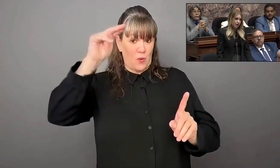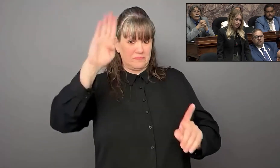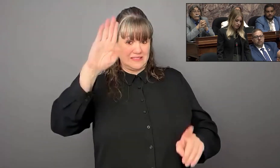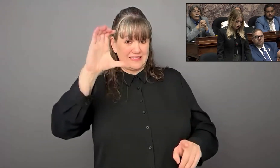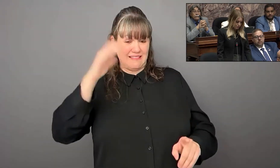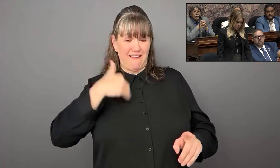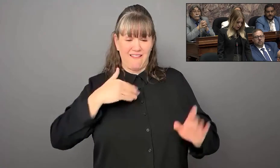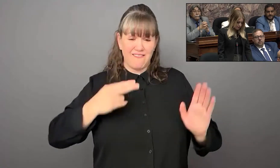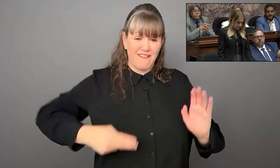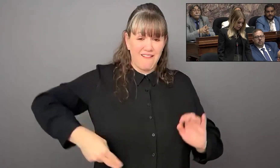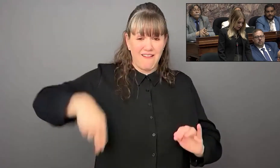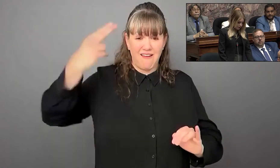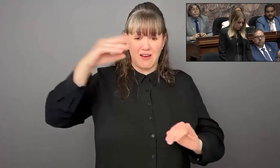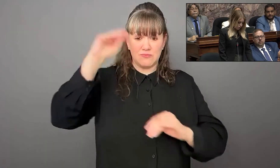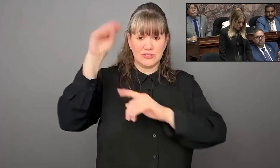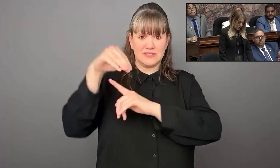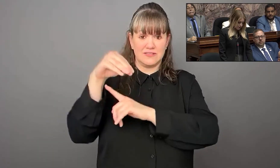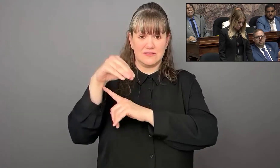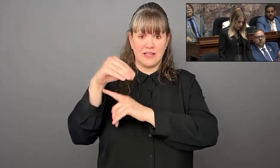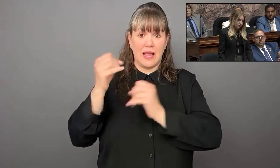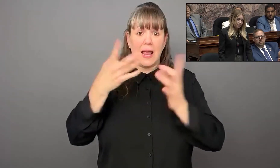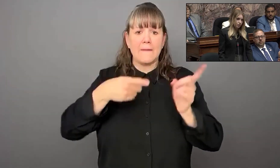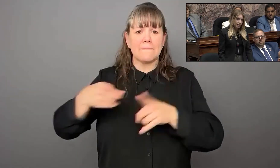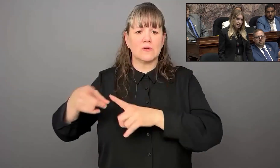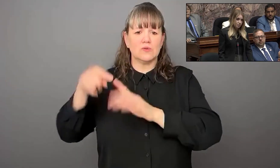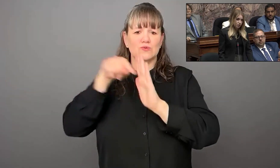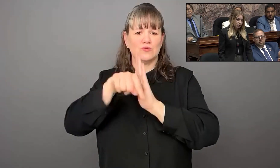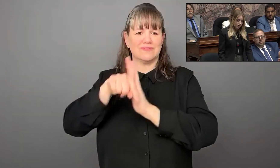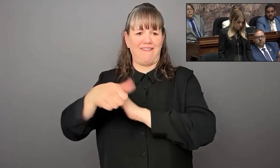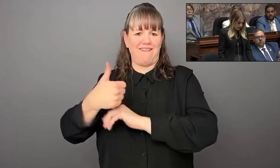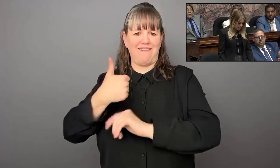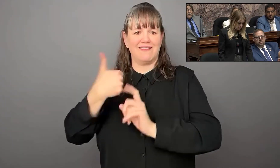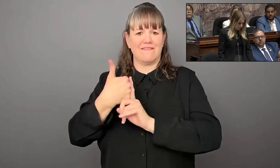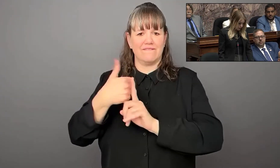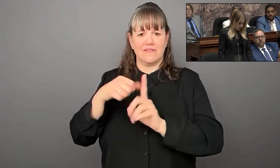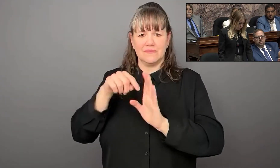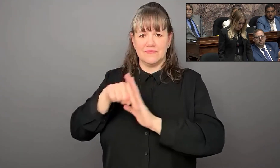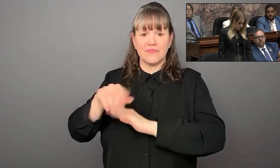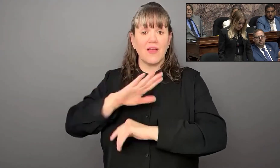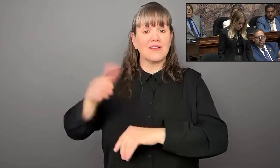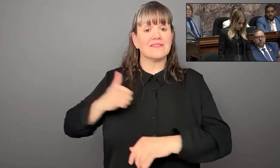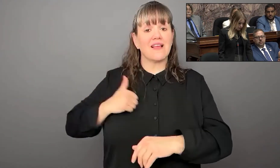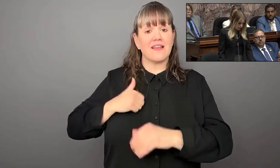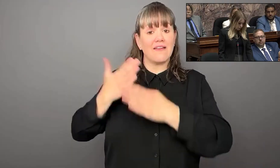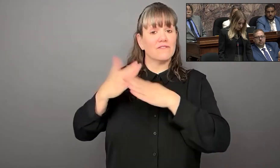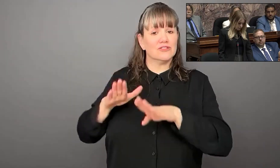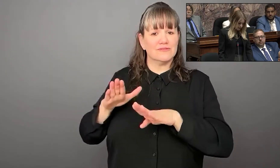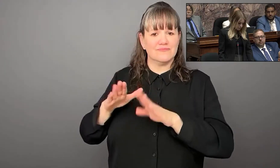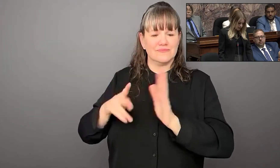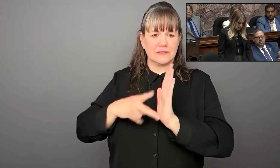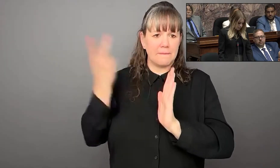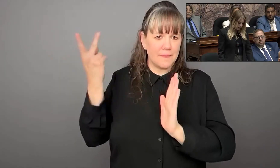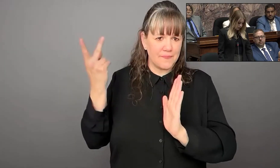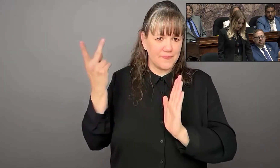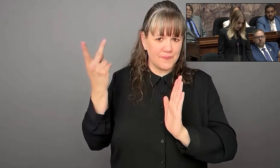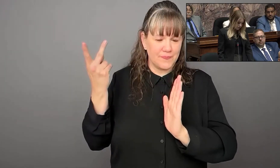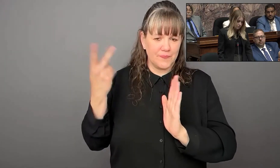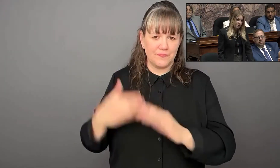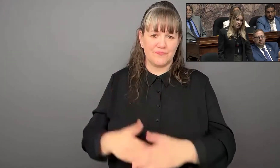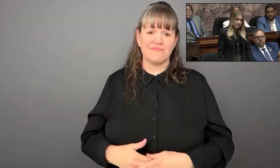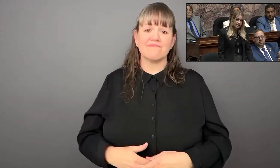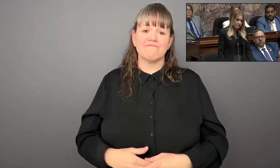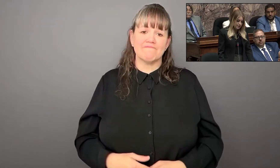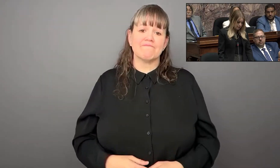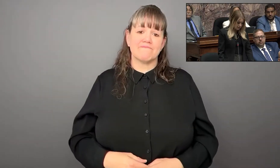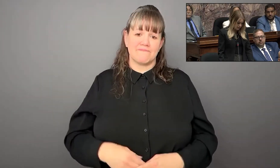national average and significantly more than any other health authority in British Columbia. Families are losing loved ones because basic mental health care